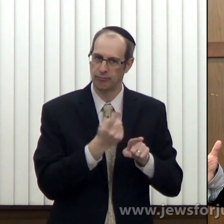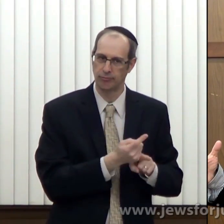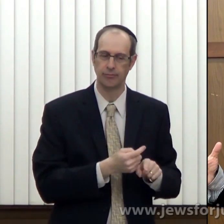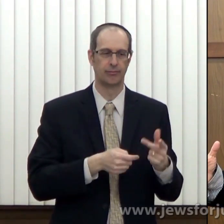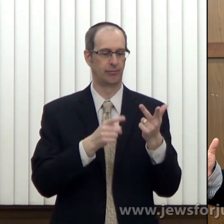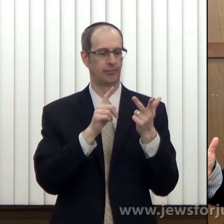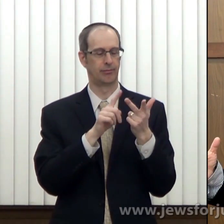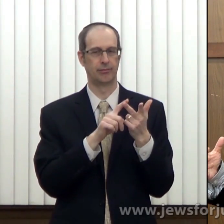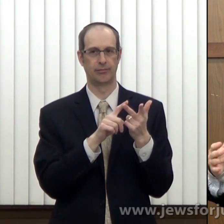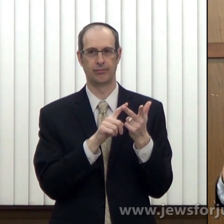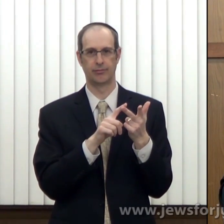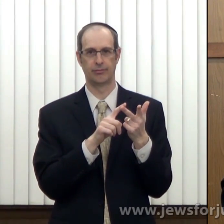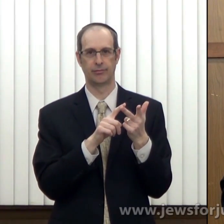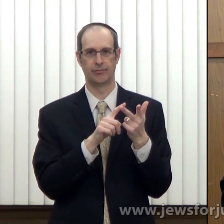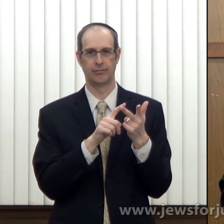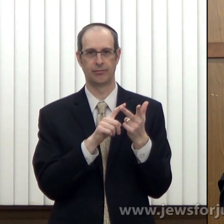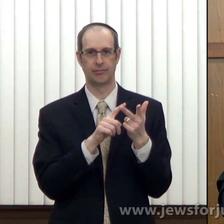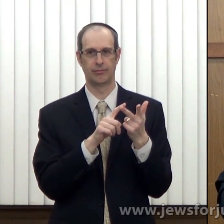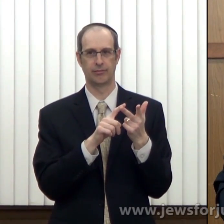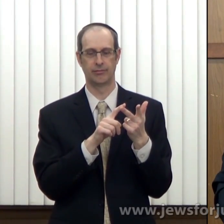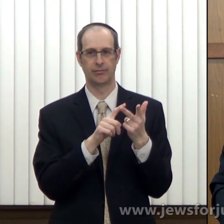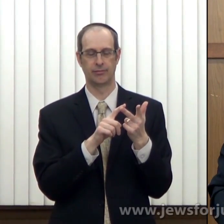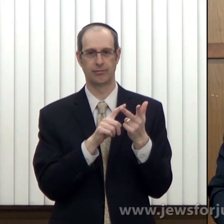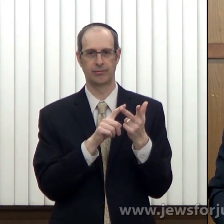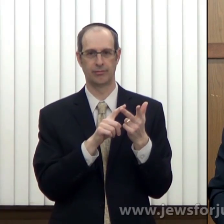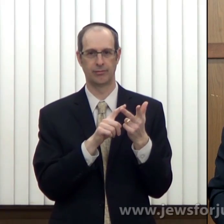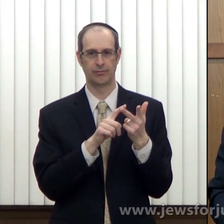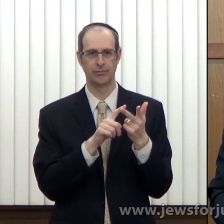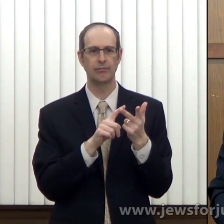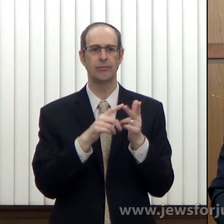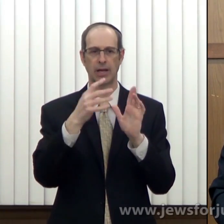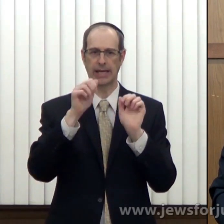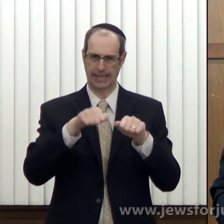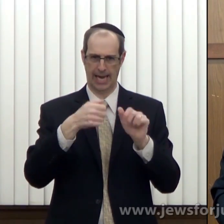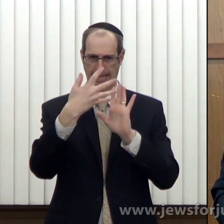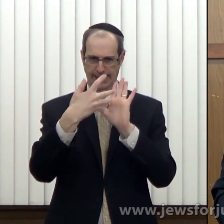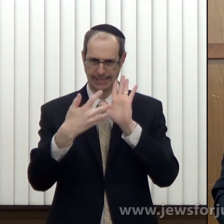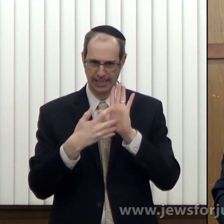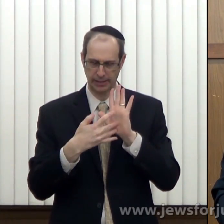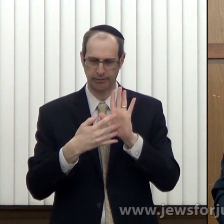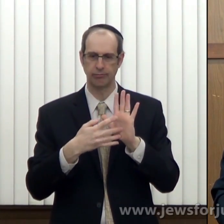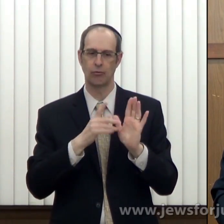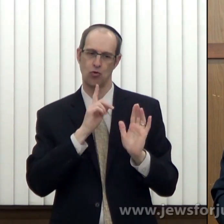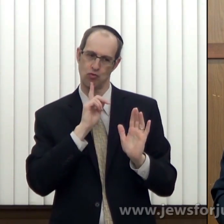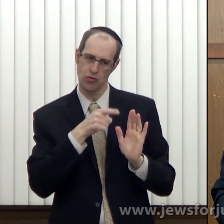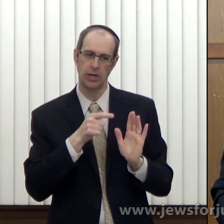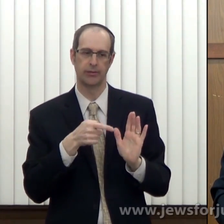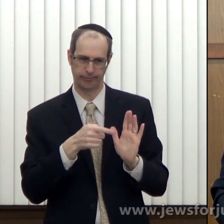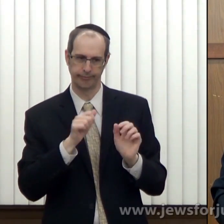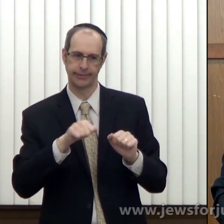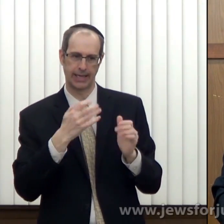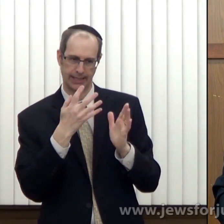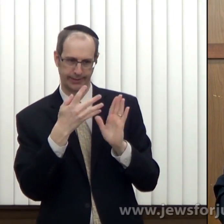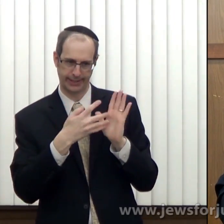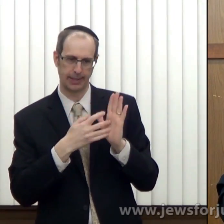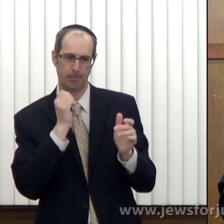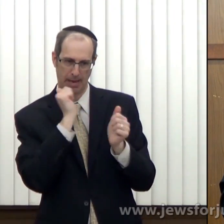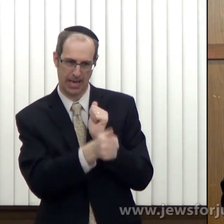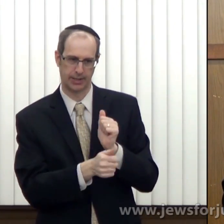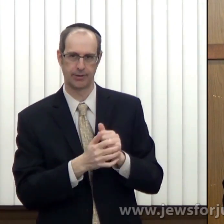consistent. Number three, it is empirically verifiable.